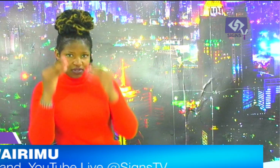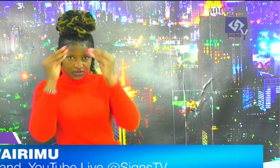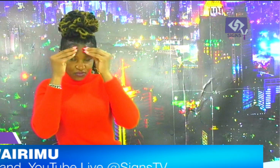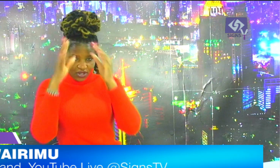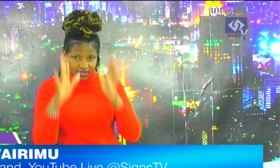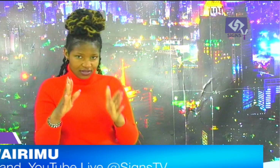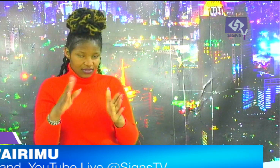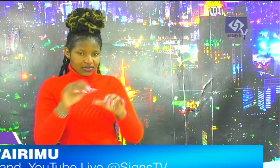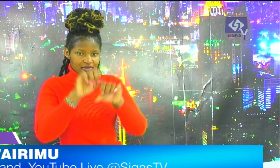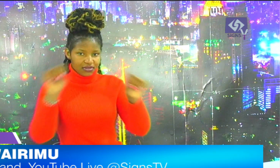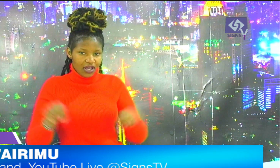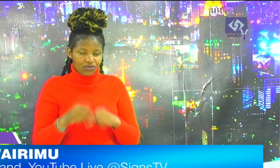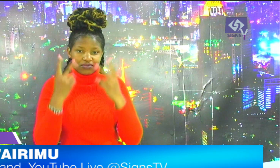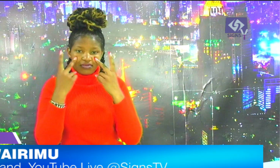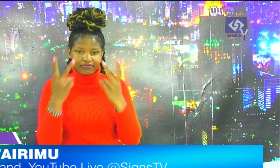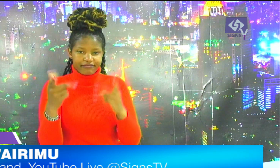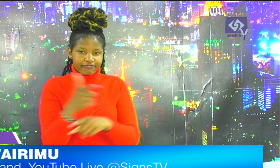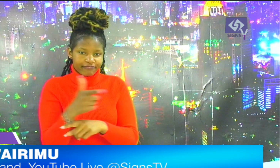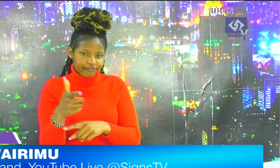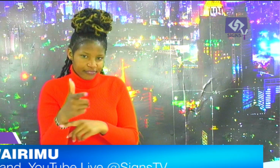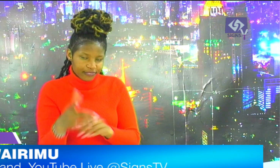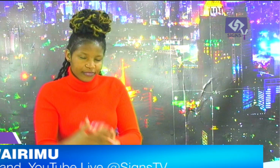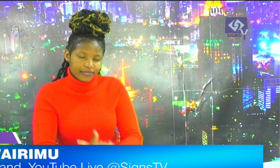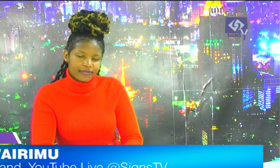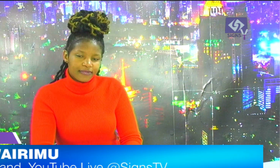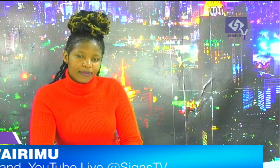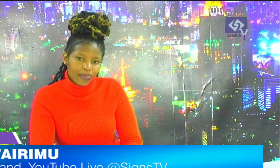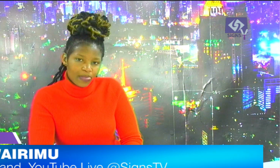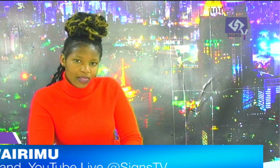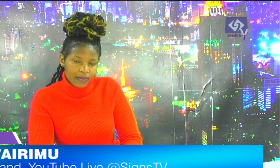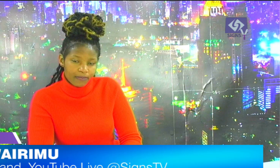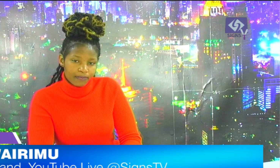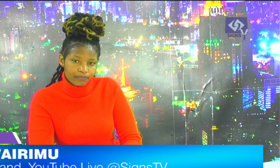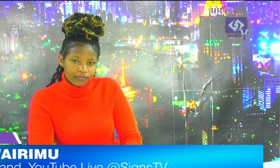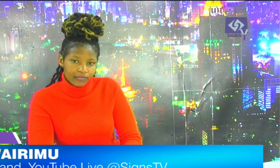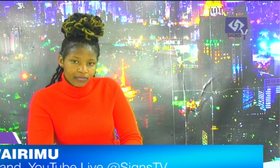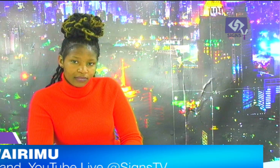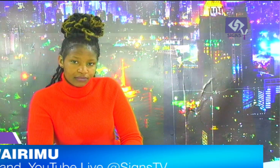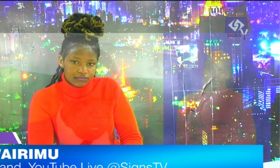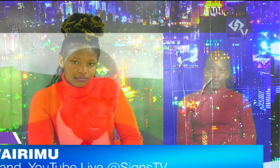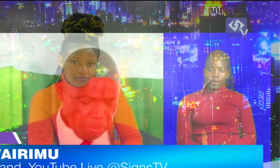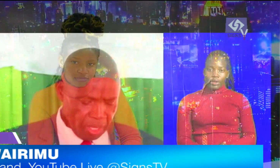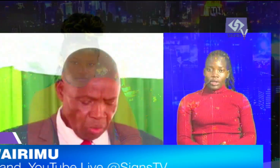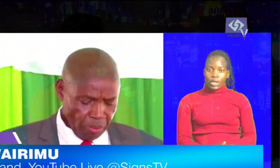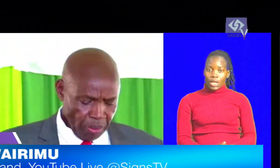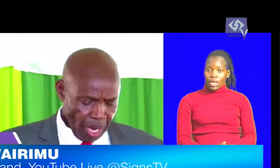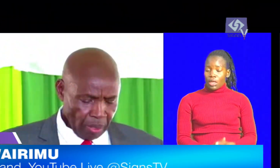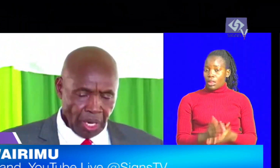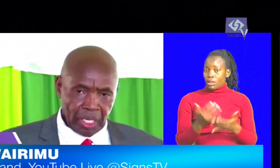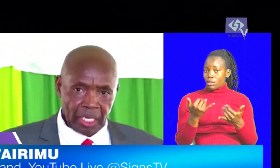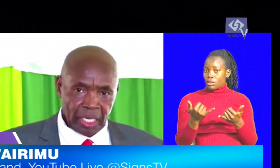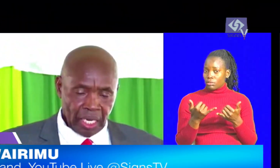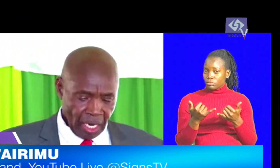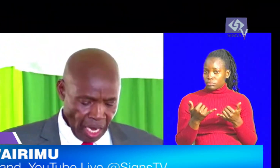since the inception of the 844 education system. Mandatory subjects will be mathematics